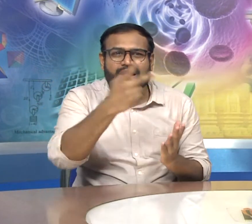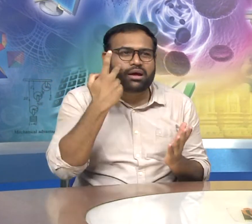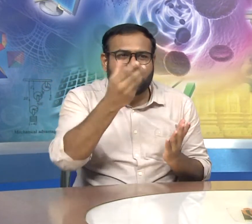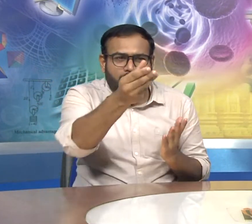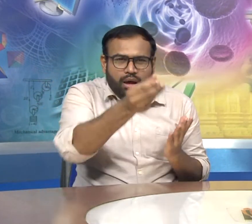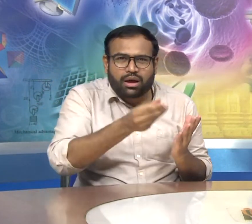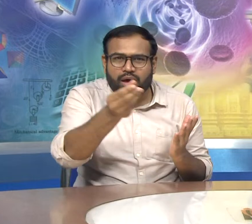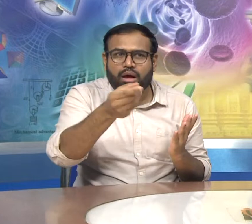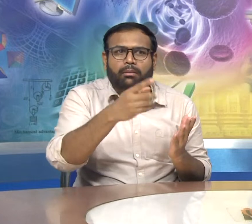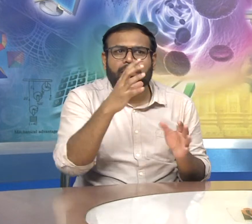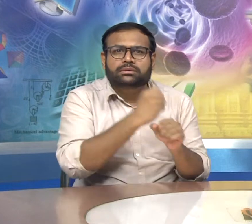work.